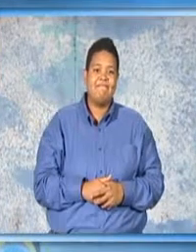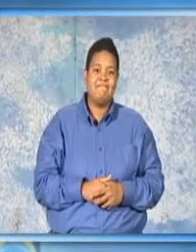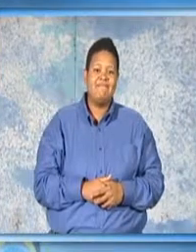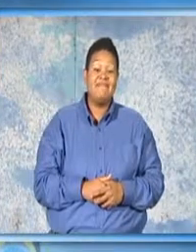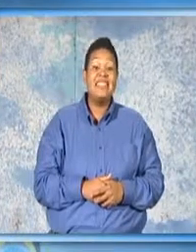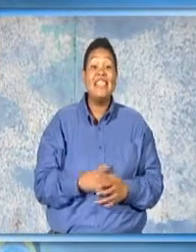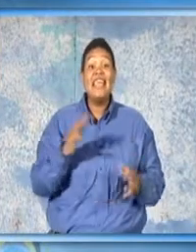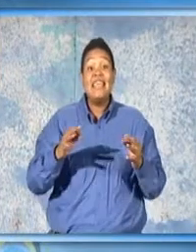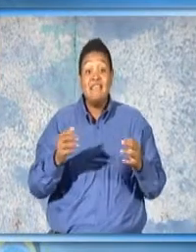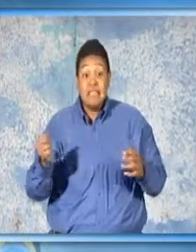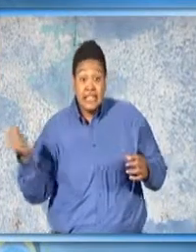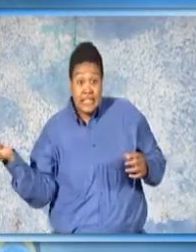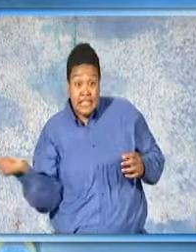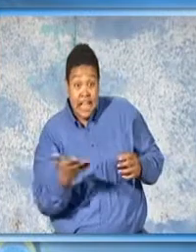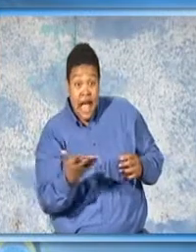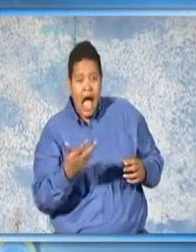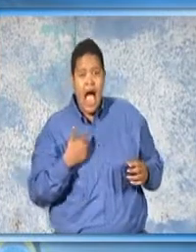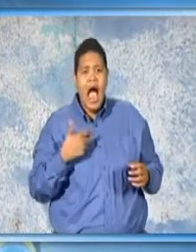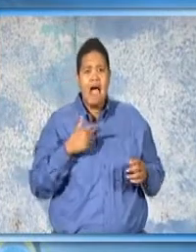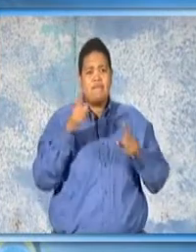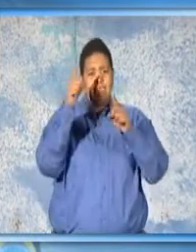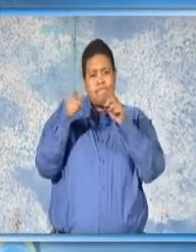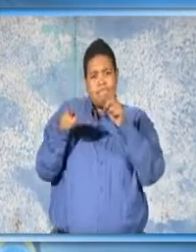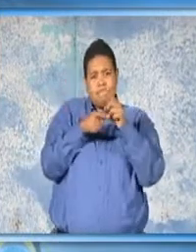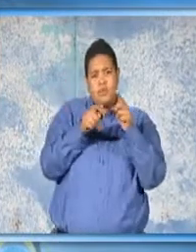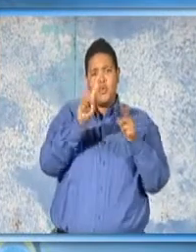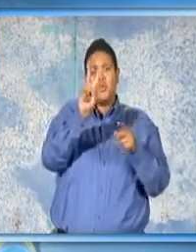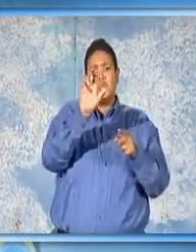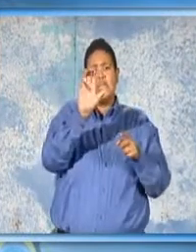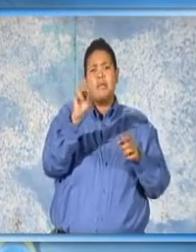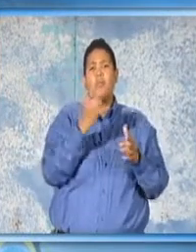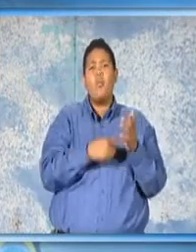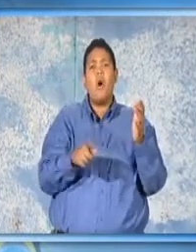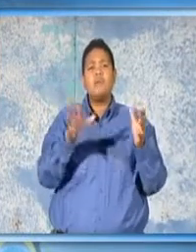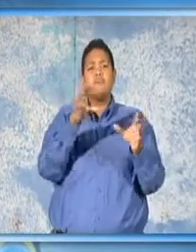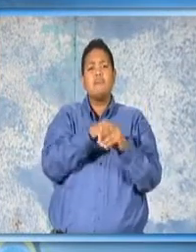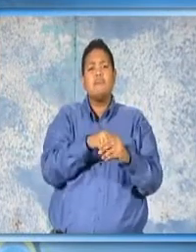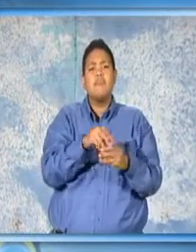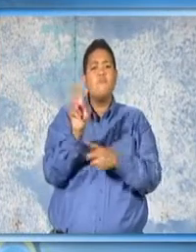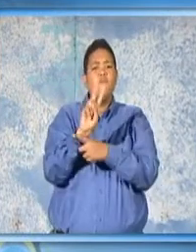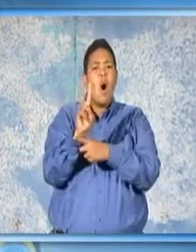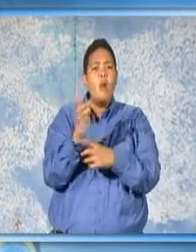If a die has an edge of 2 centimeters, what is its volume?